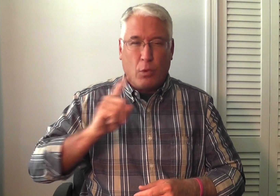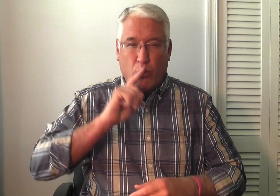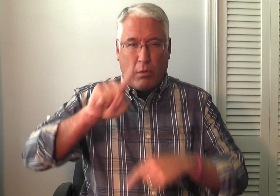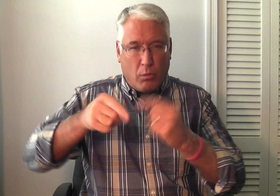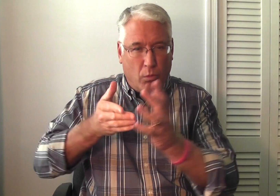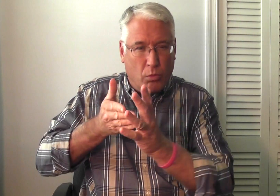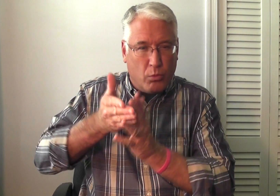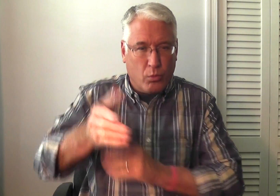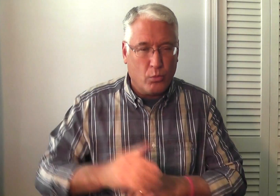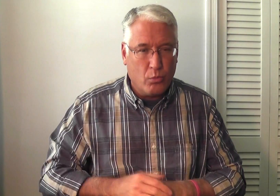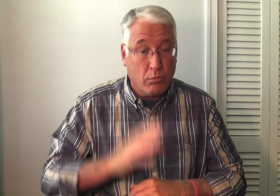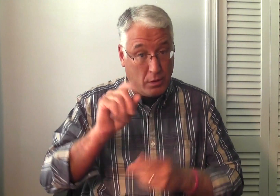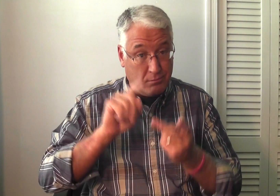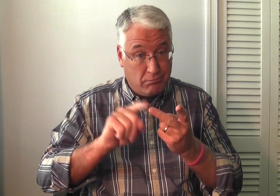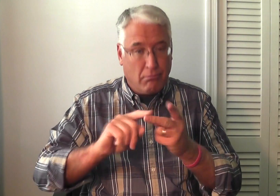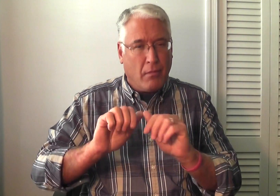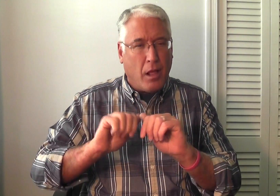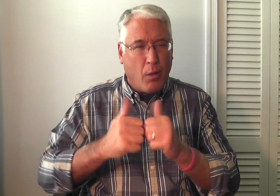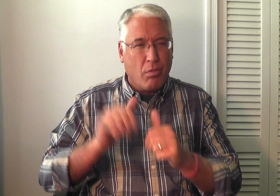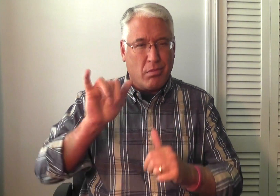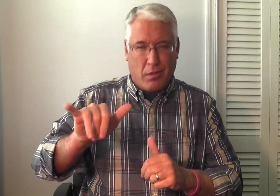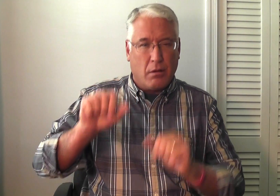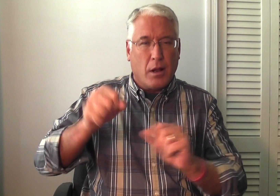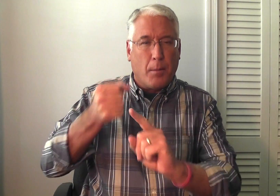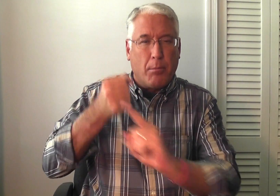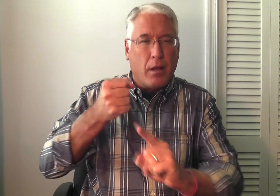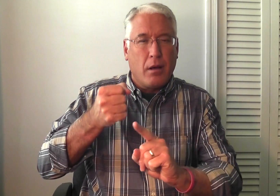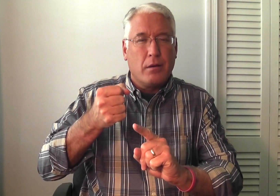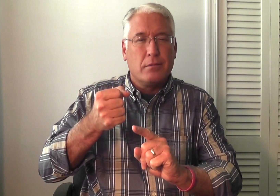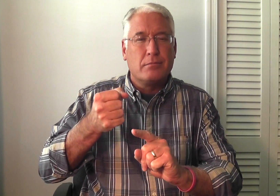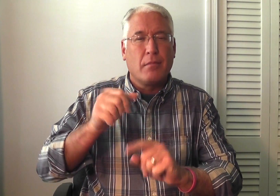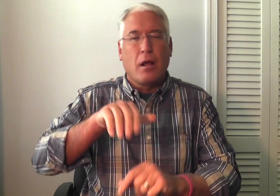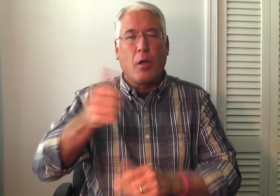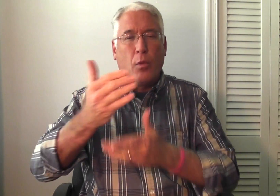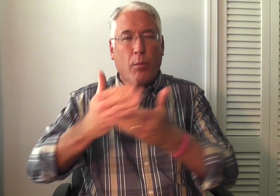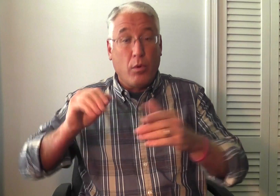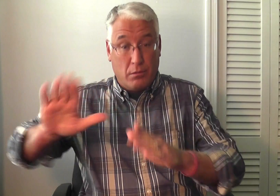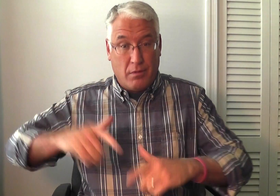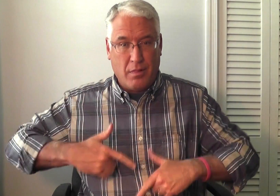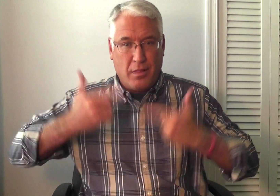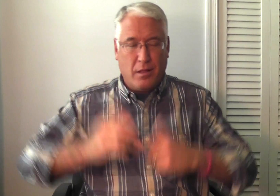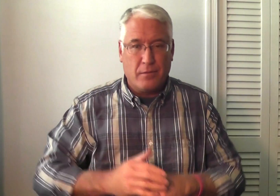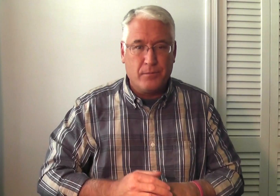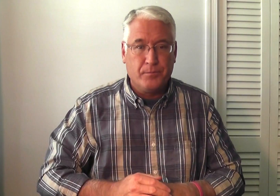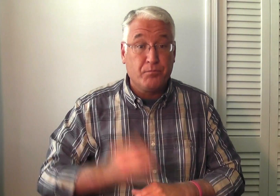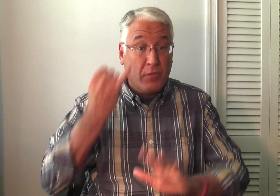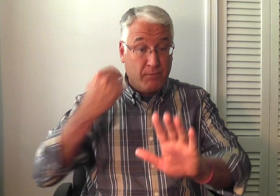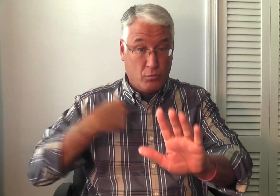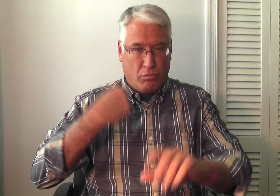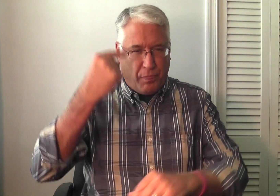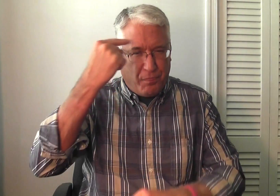about what they are going through and also how it impacts others in their